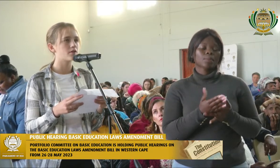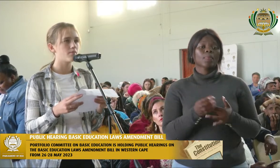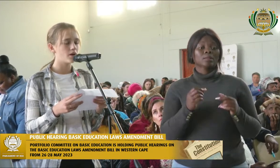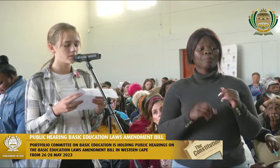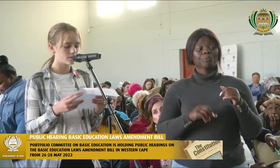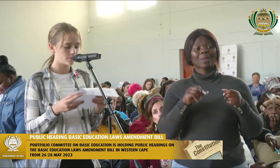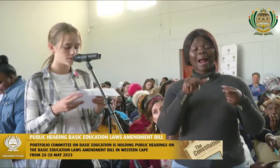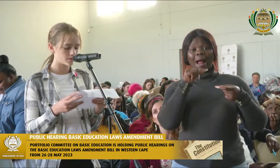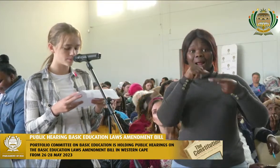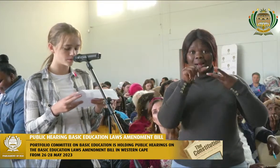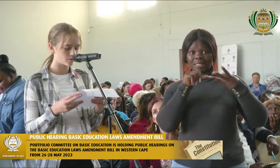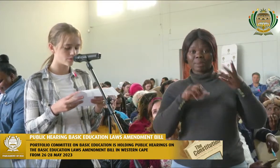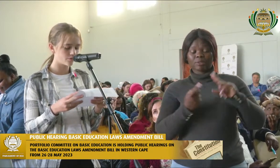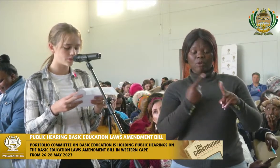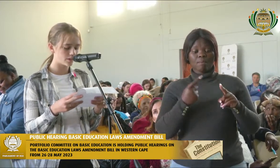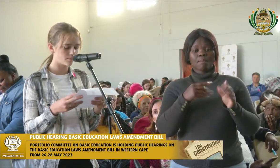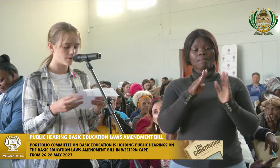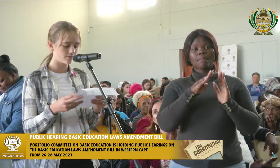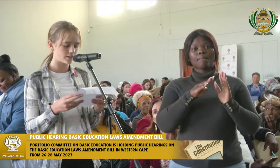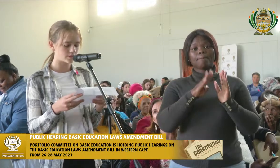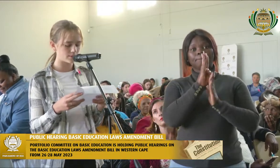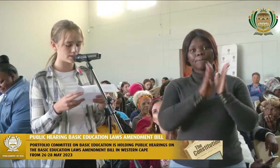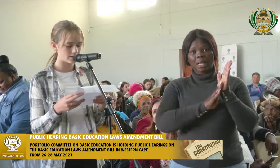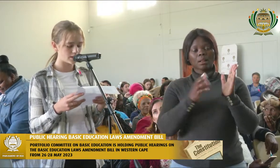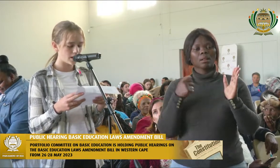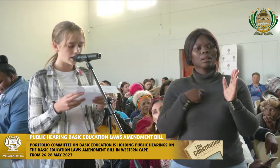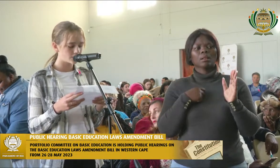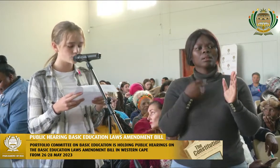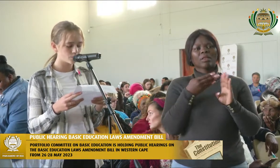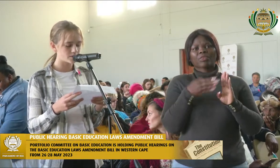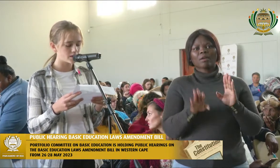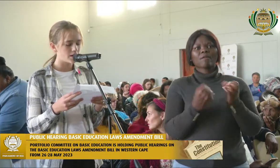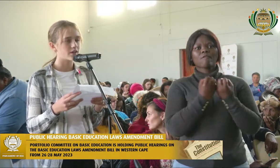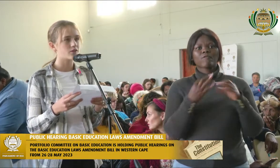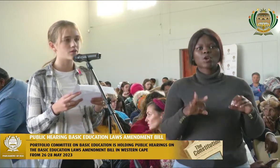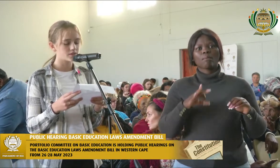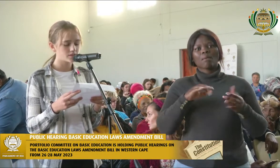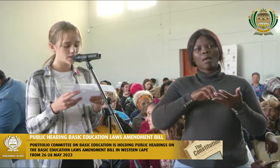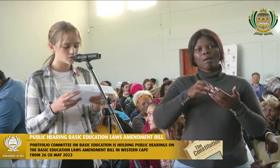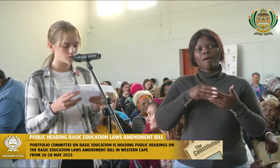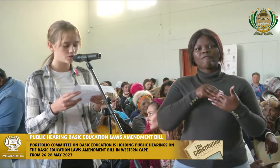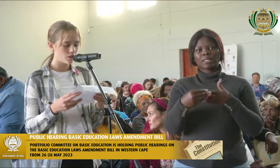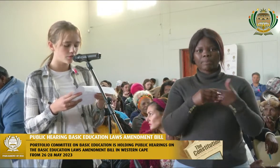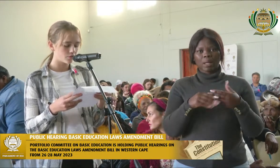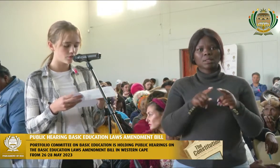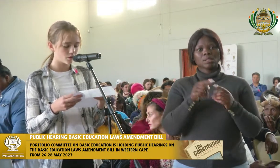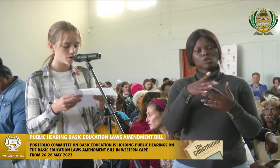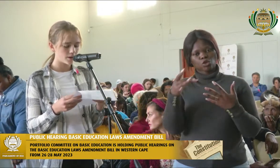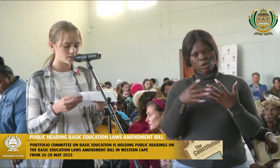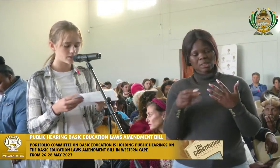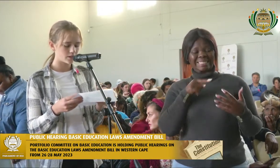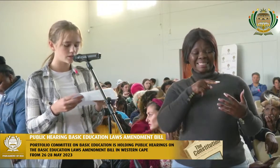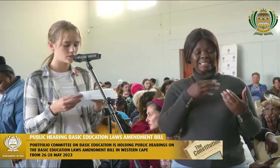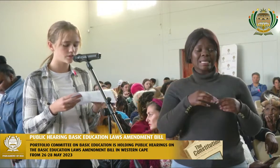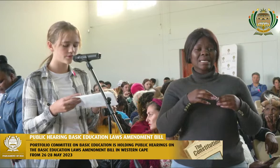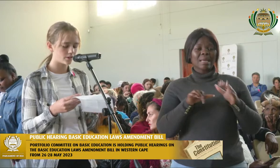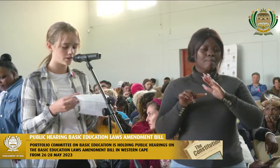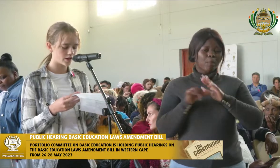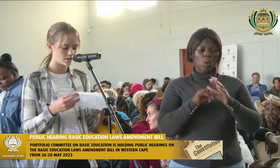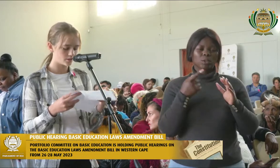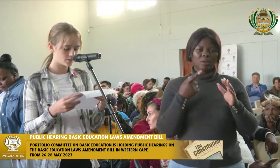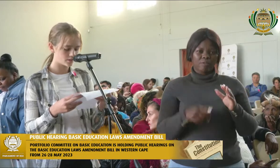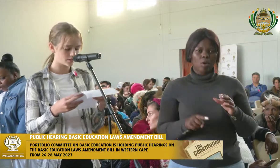bill undermines the principles of freedom, flexibility, and choice that are essential for a robust and